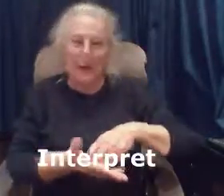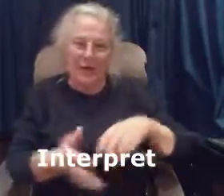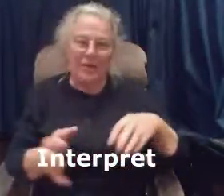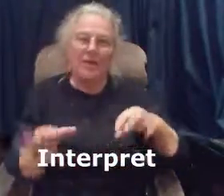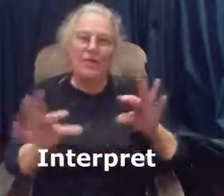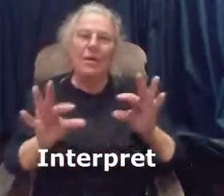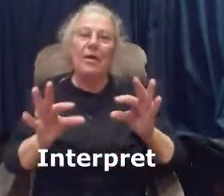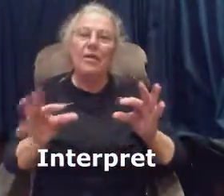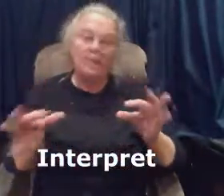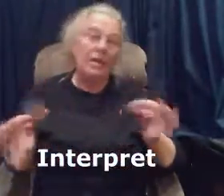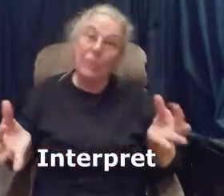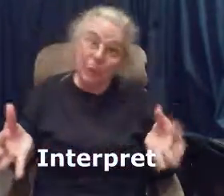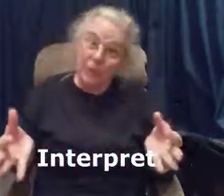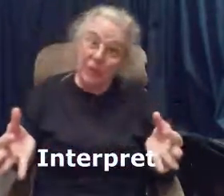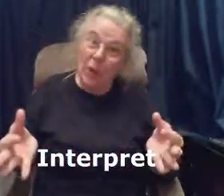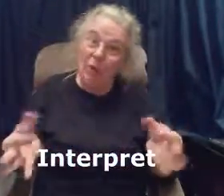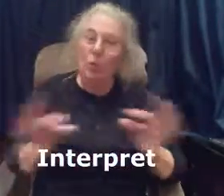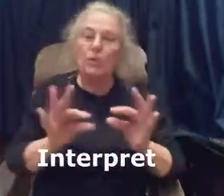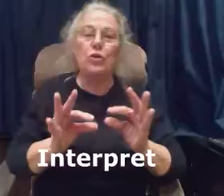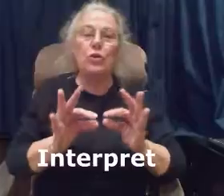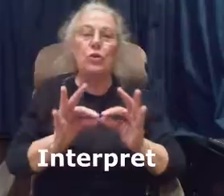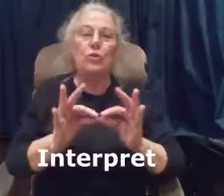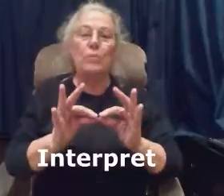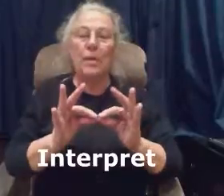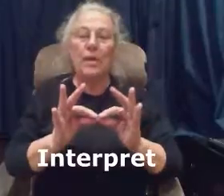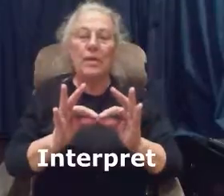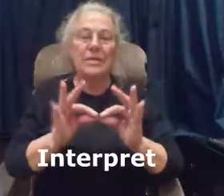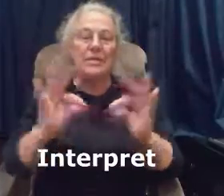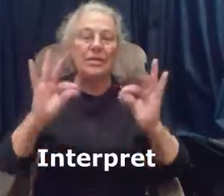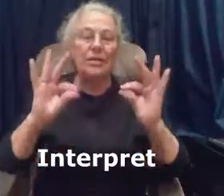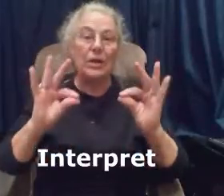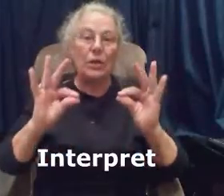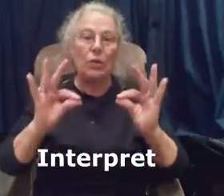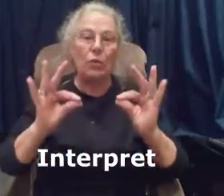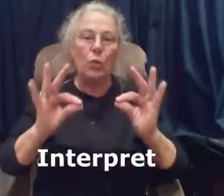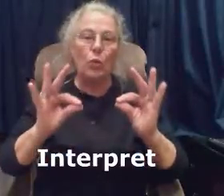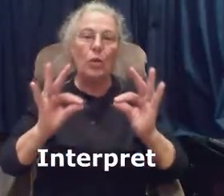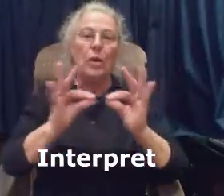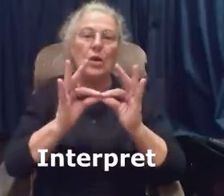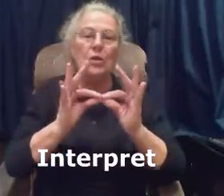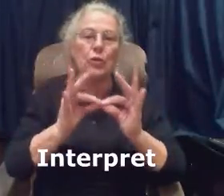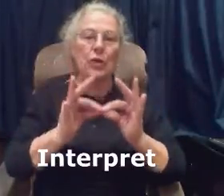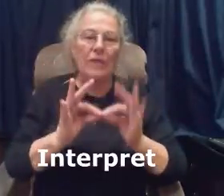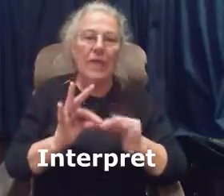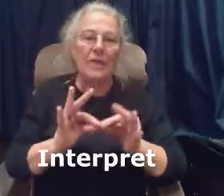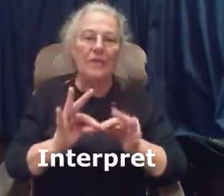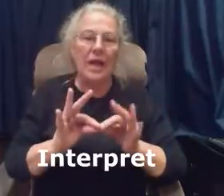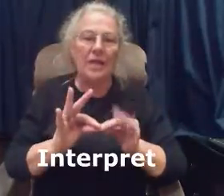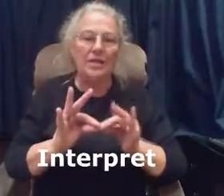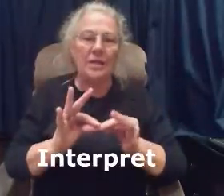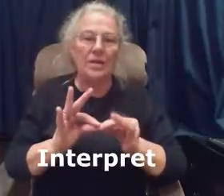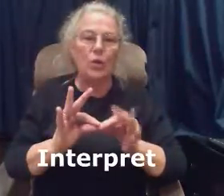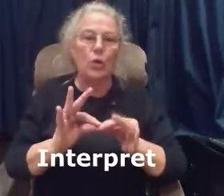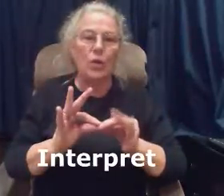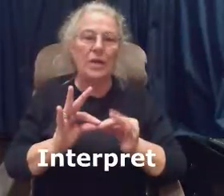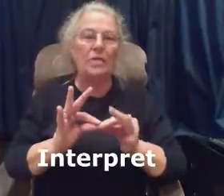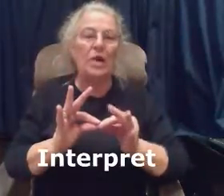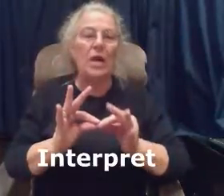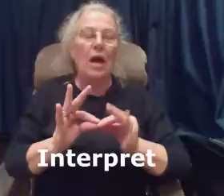Interpreted. Now, even though that's probably what you do, you may not necessarily know the word. 2 F hands, and it's a little twist